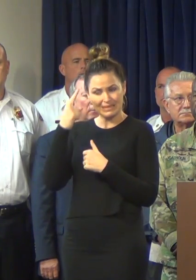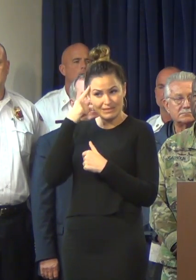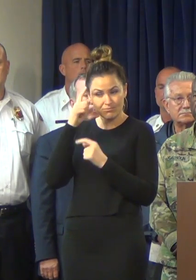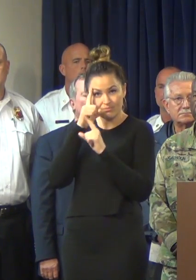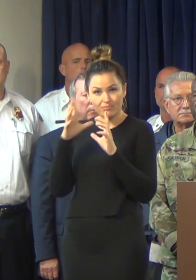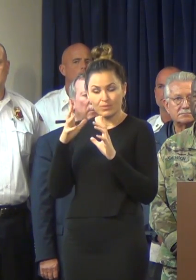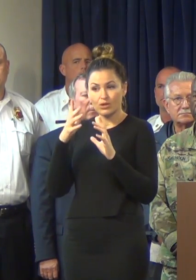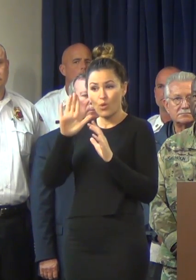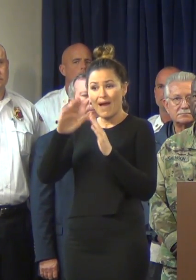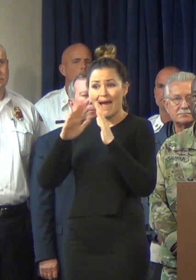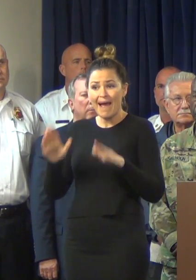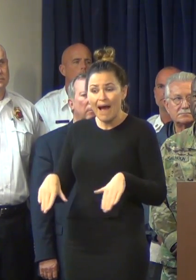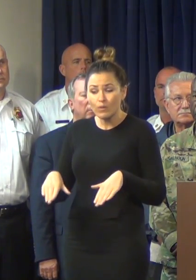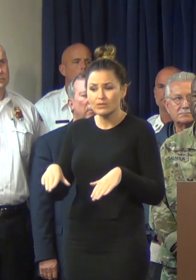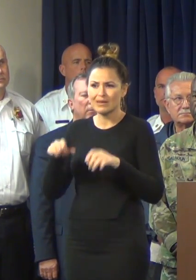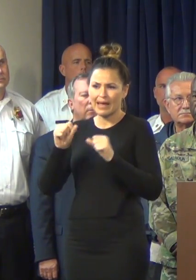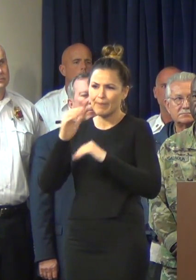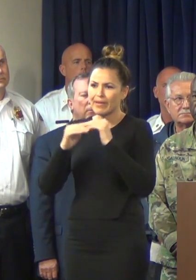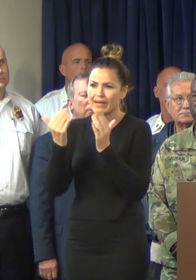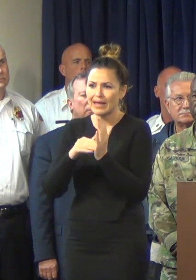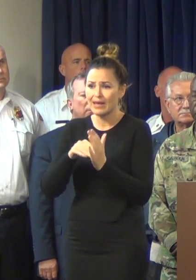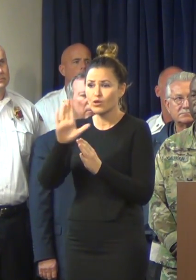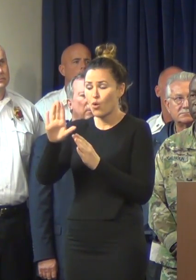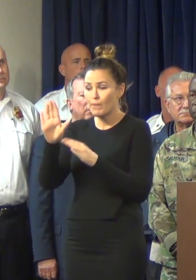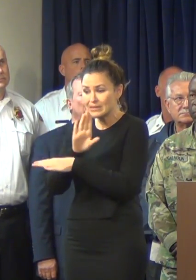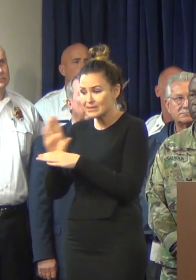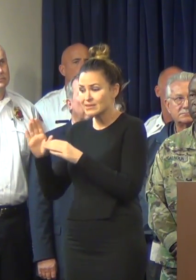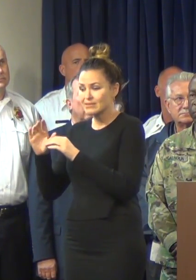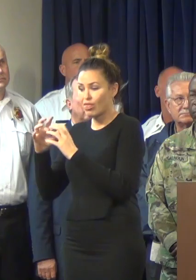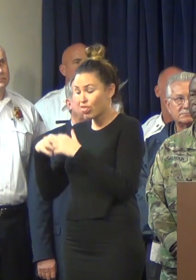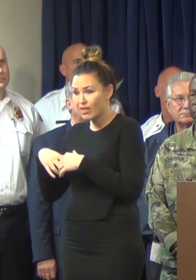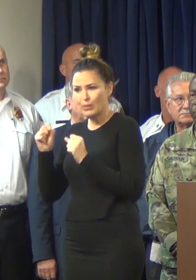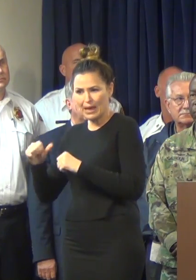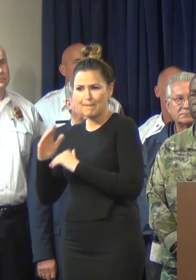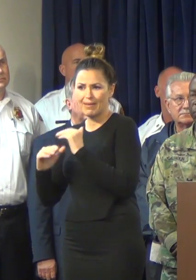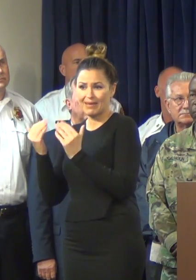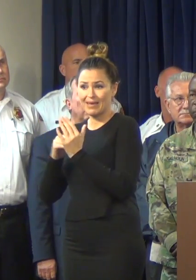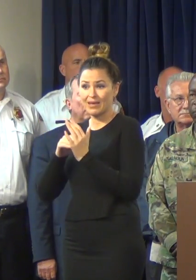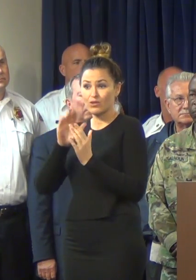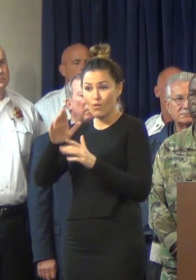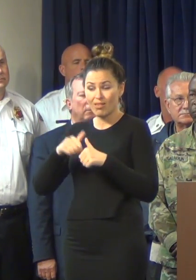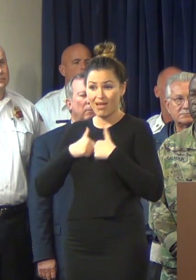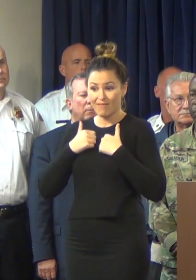it. We can rebuild your house. We can rebuild your business. We cannot rebuild your life.